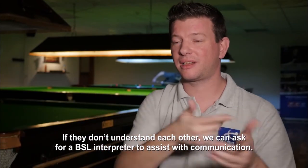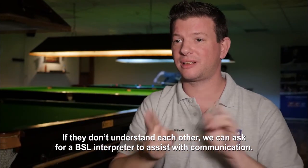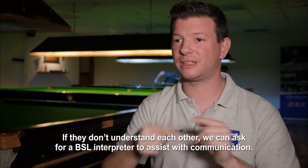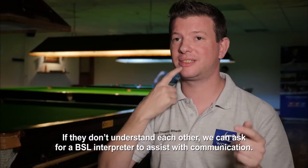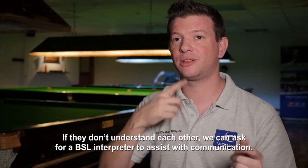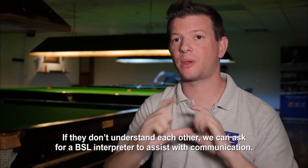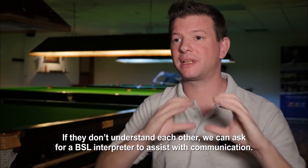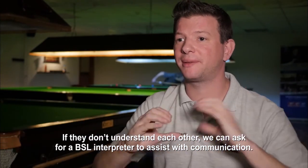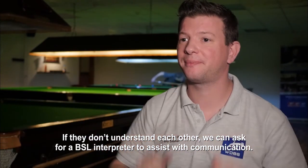It's just one bit.